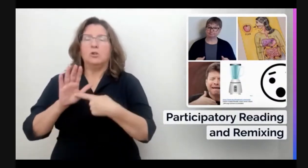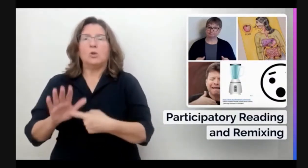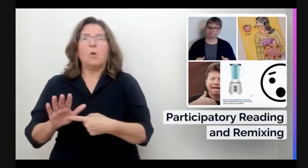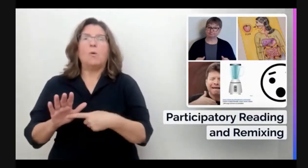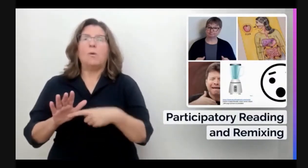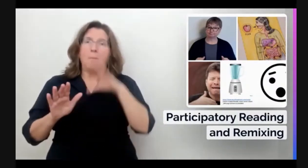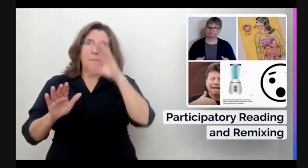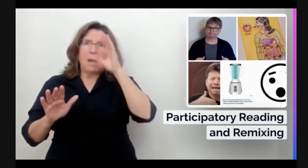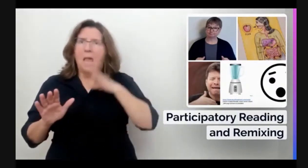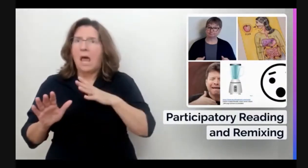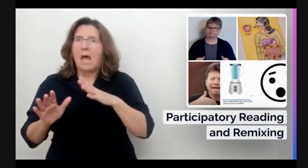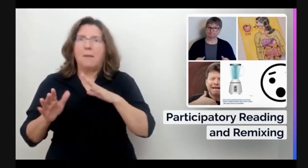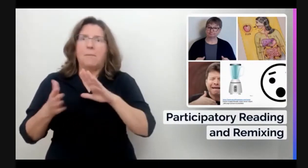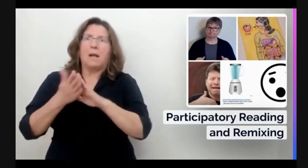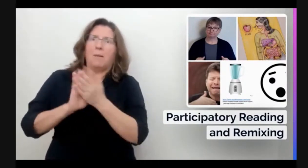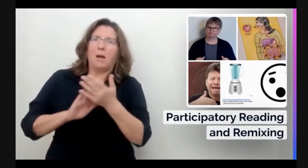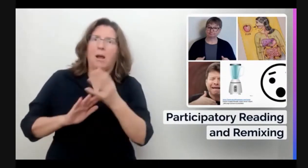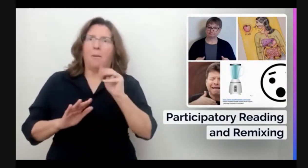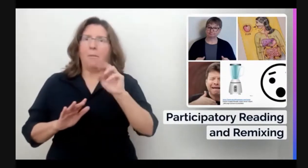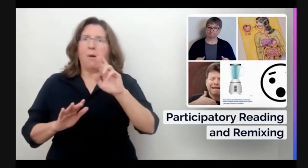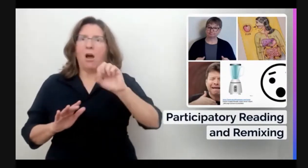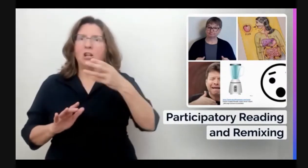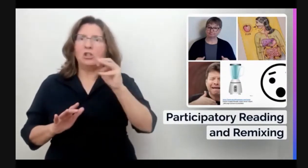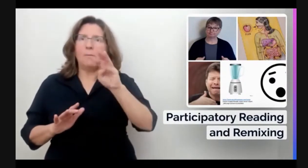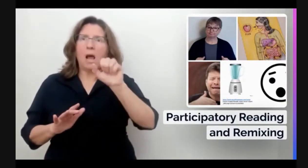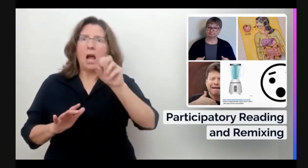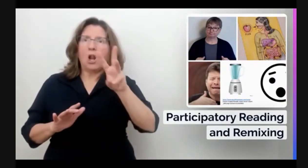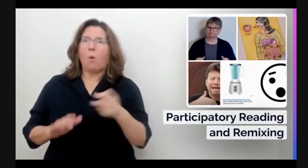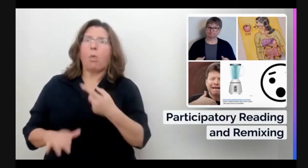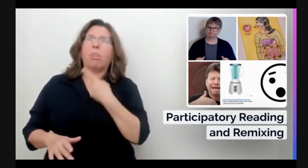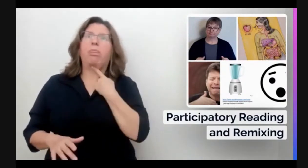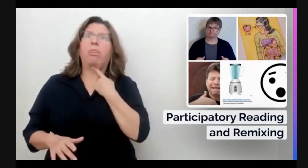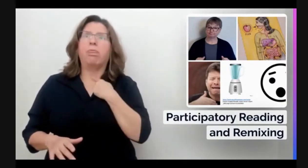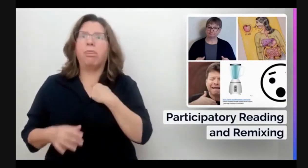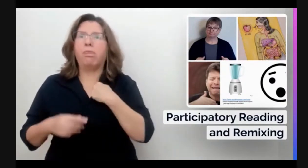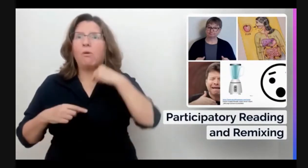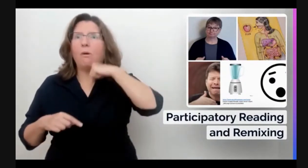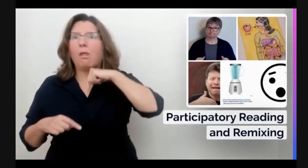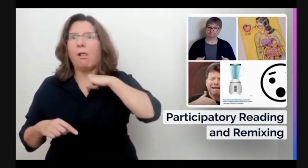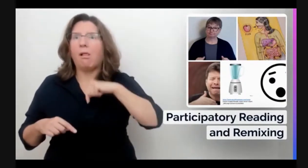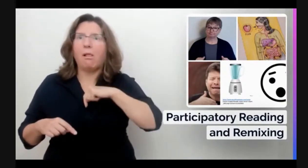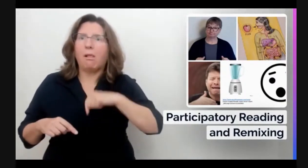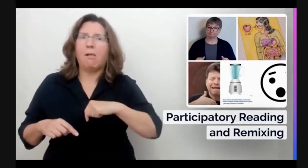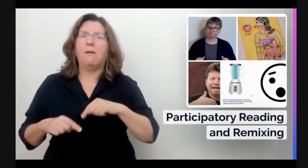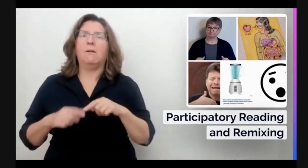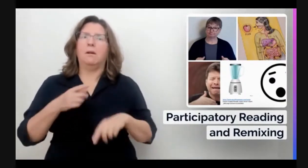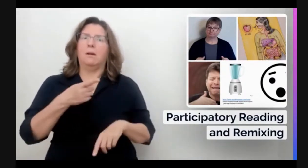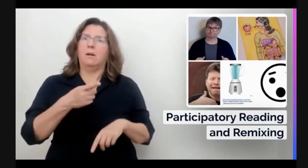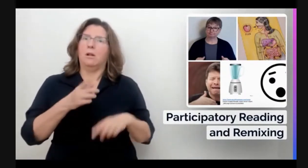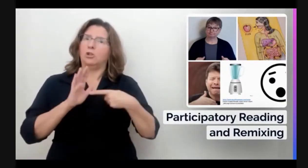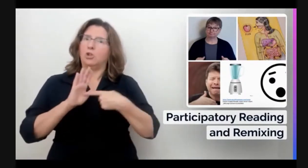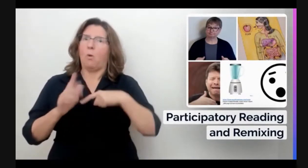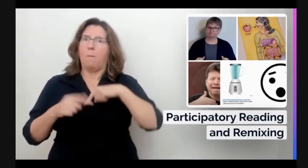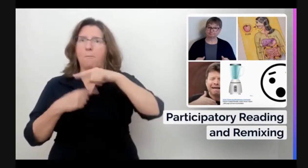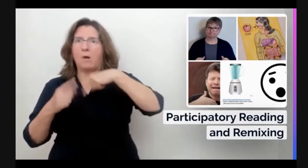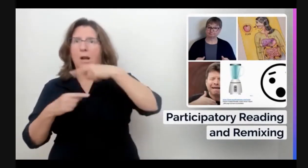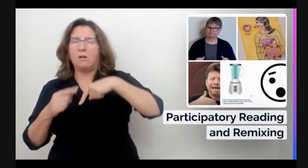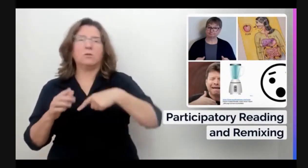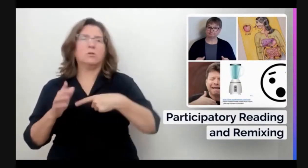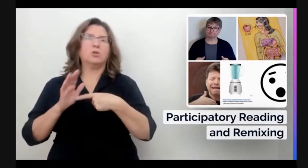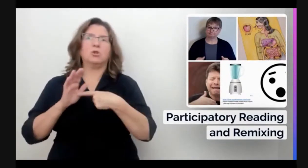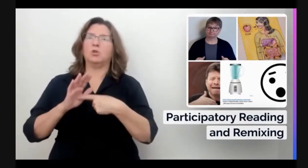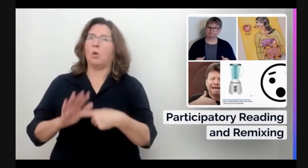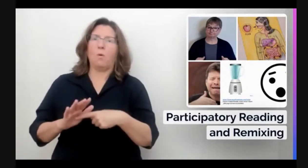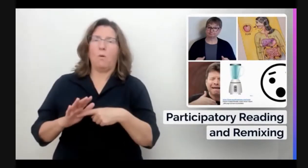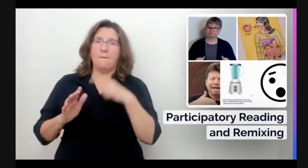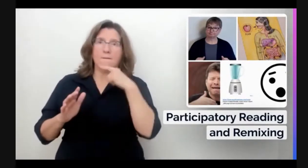interpreter, the digestion card, our marshmallow performer, a blender, and a cartoon